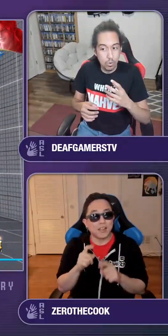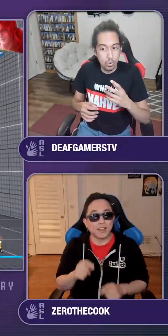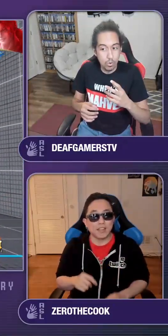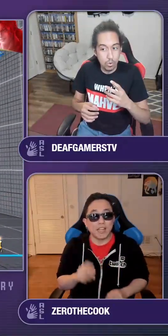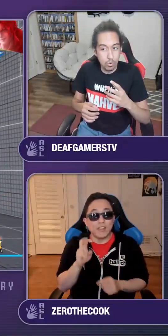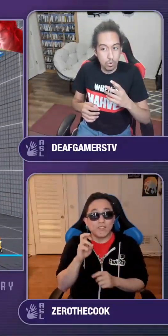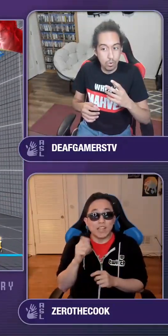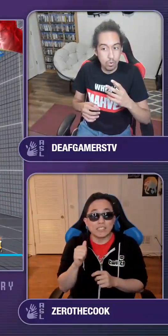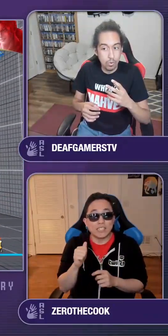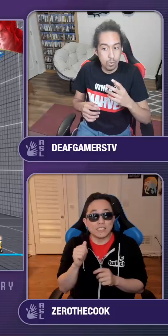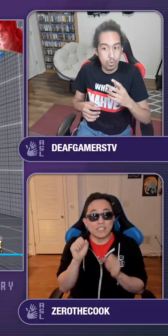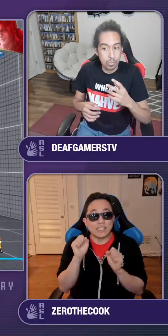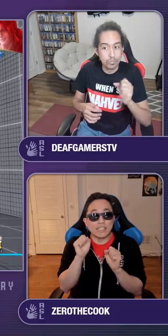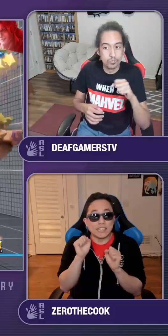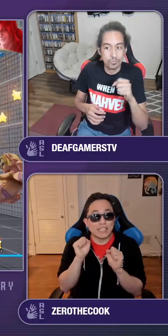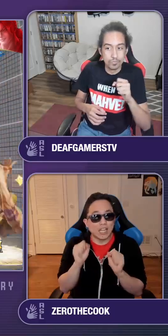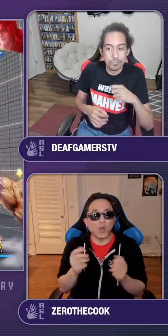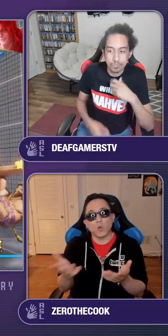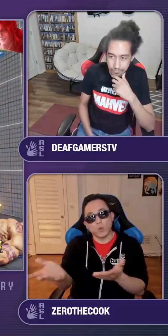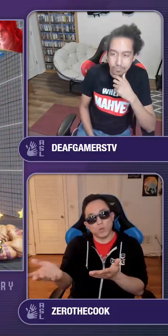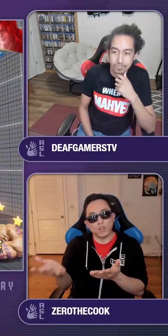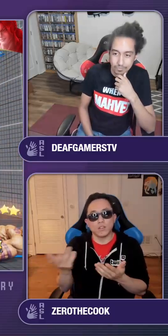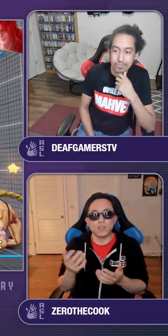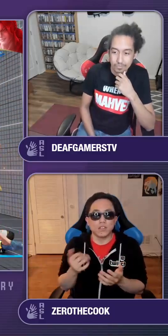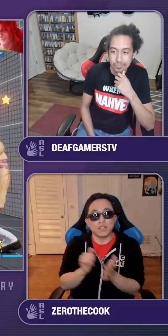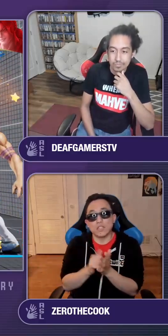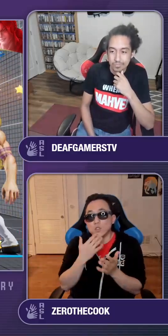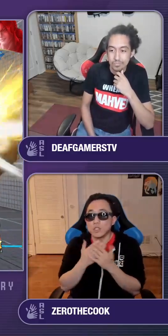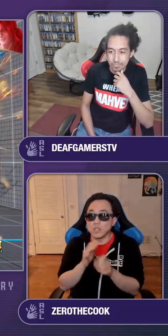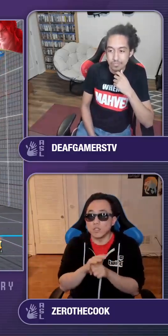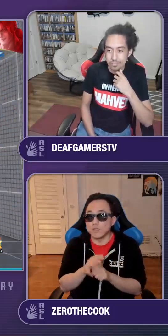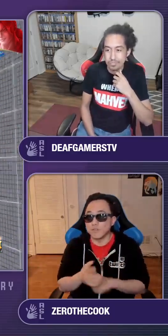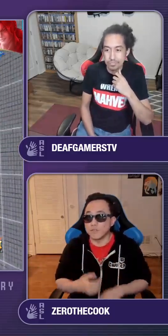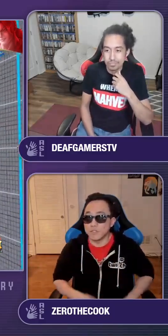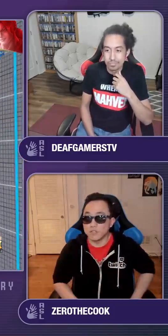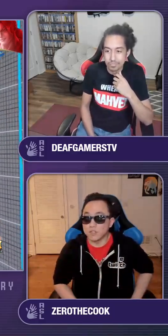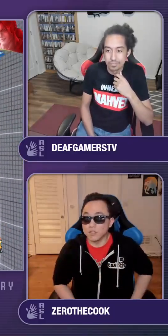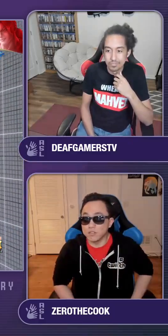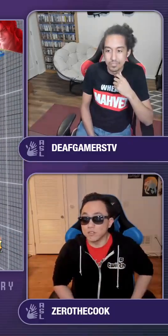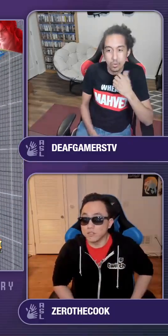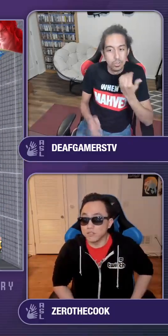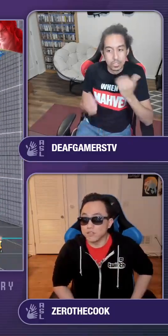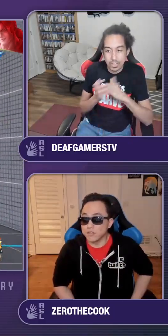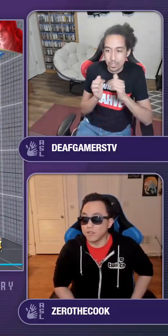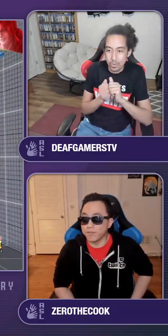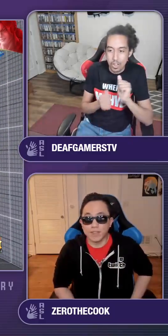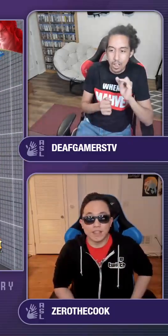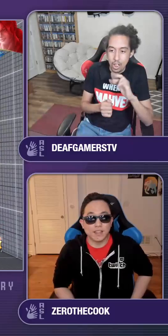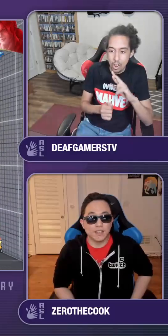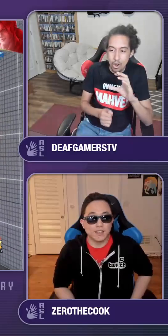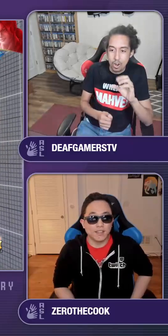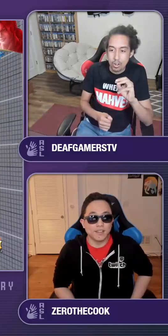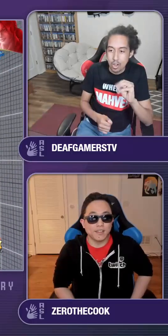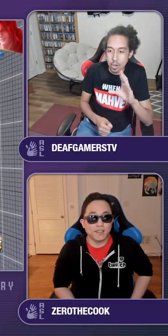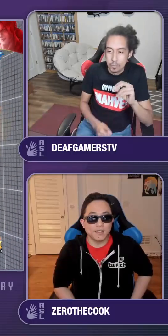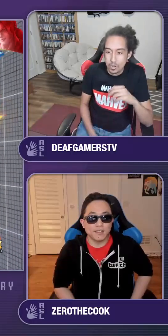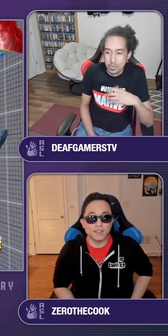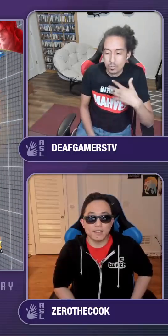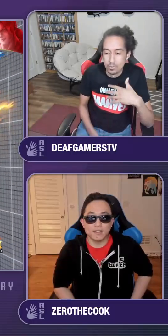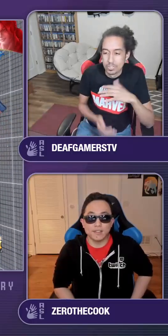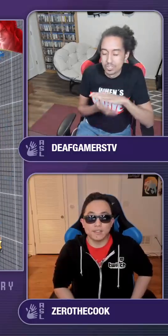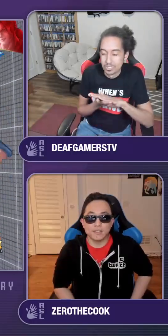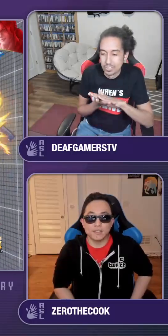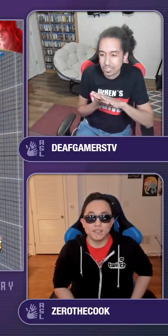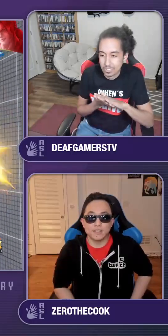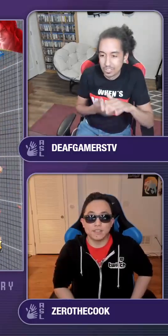next good situation, but immediate jump out. The cross up didn't get the full combo, but the throw is going to make sure that this combo right here kills. I don't think